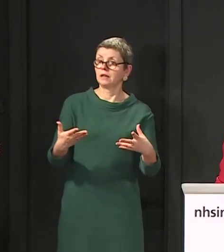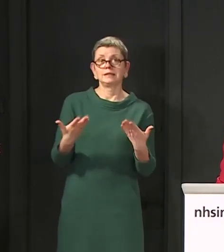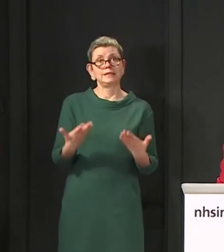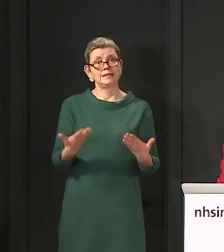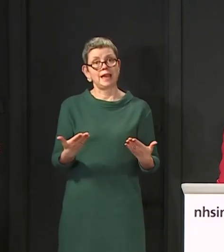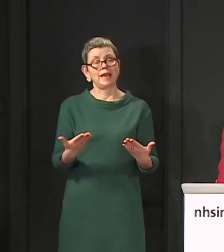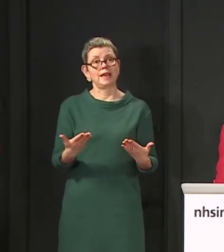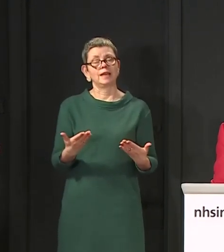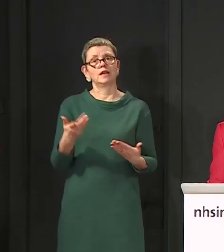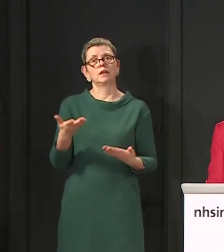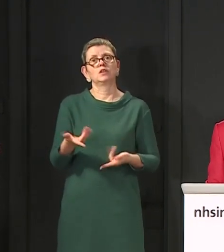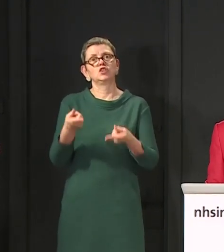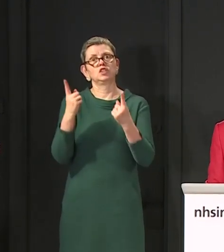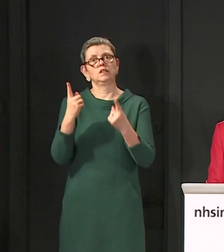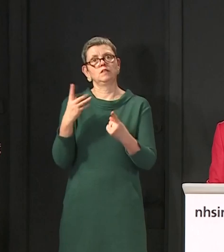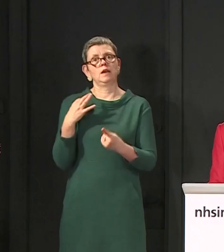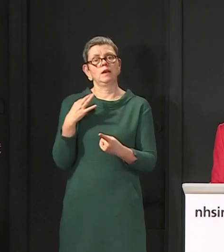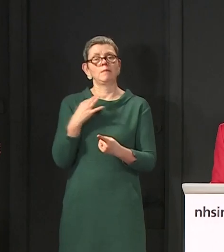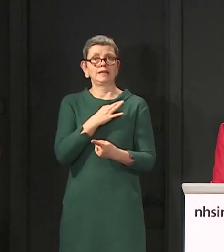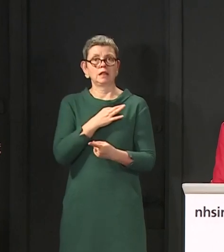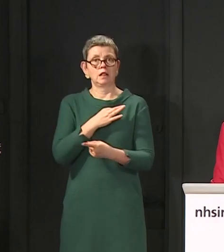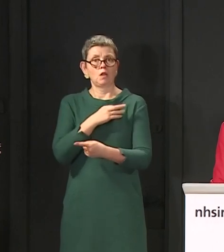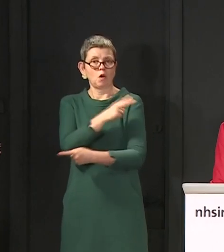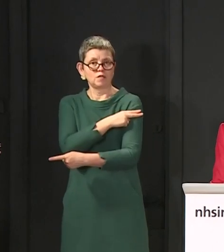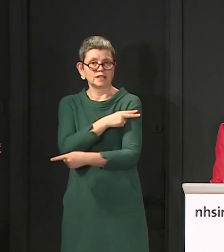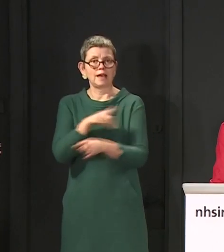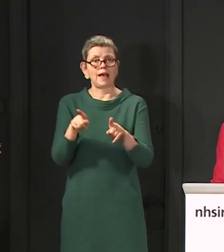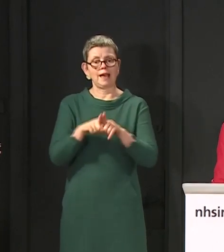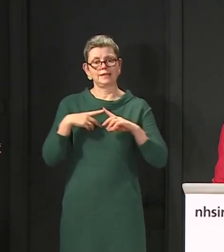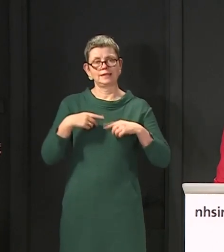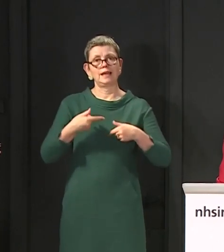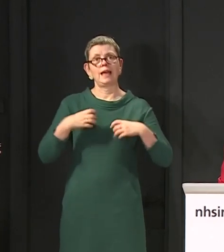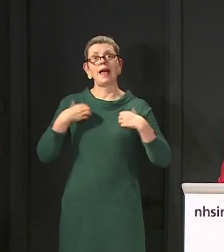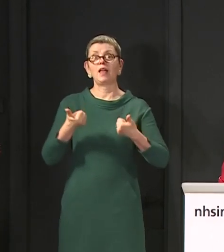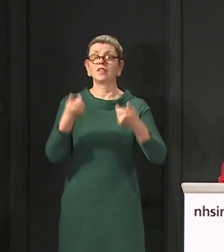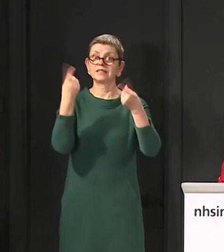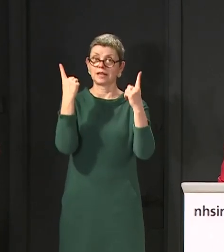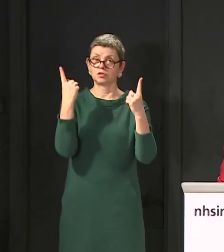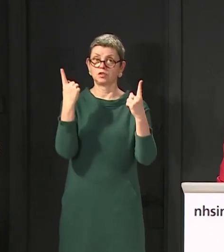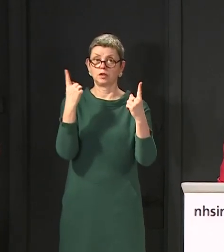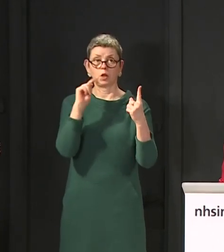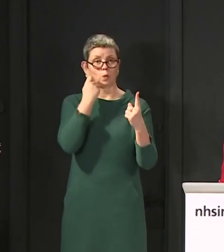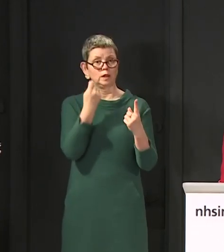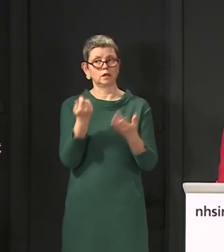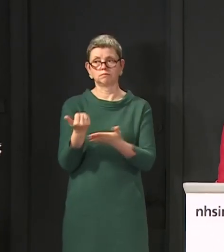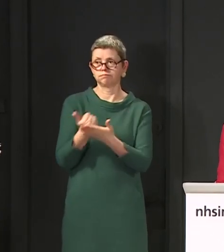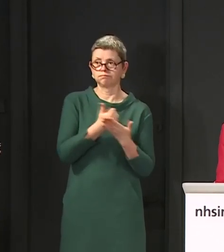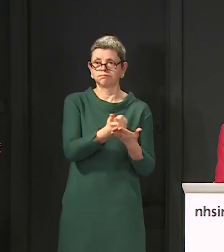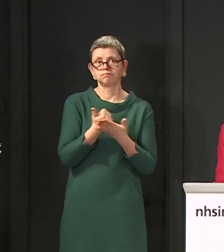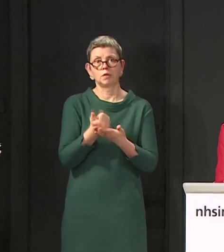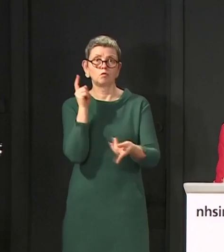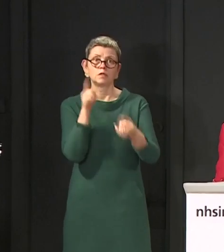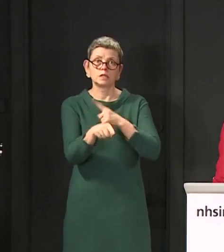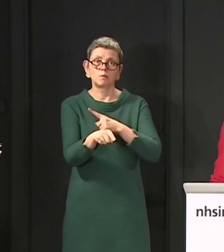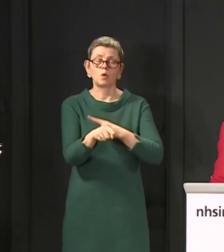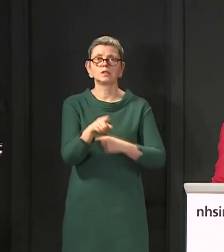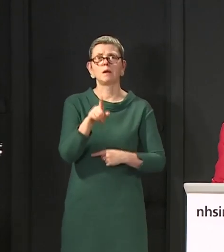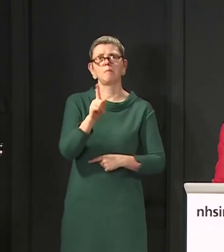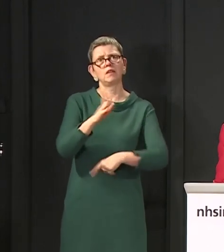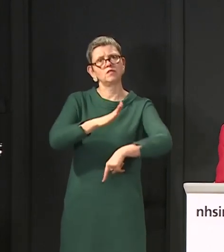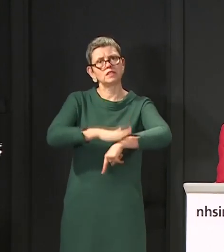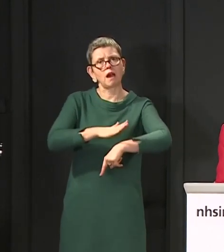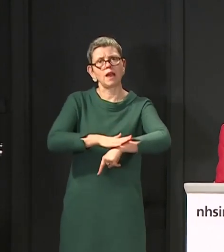as usual today, by the Chief Medical Officer and the Health Secretary, who will, of course, join me in answering questions. But in the interest of